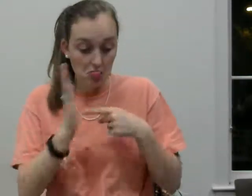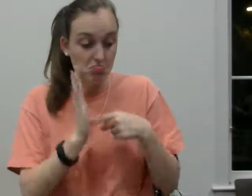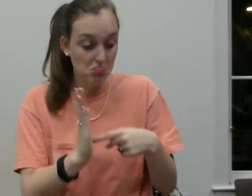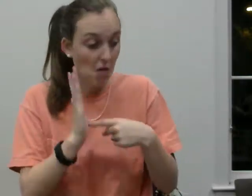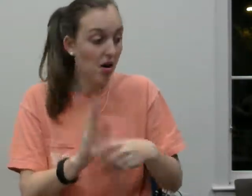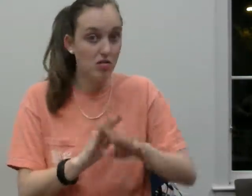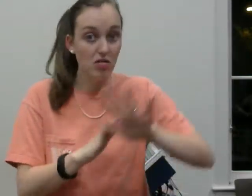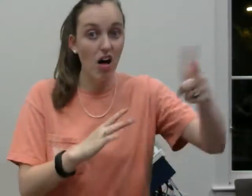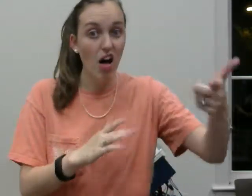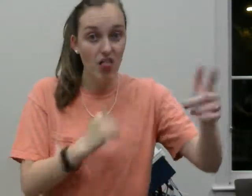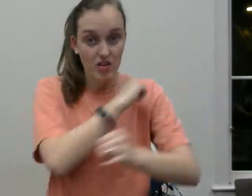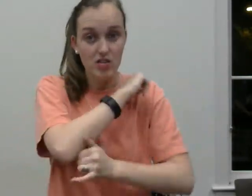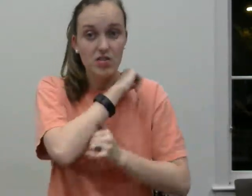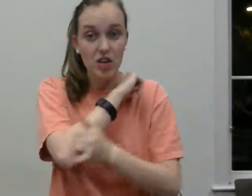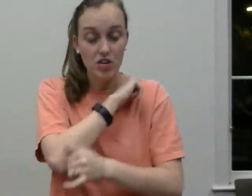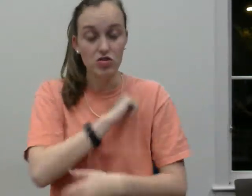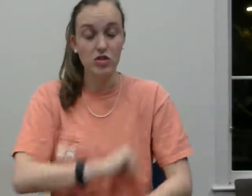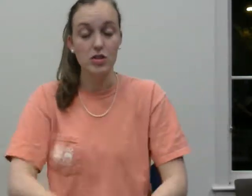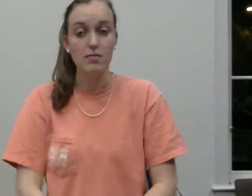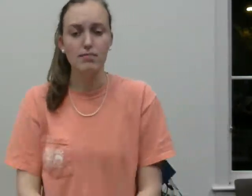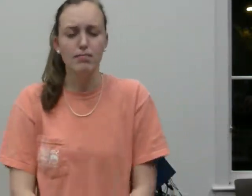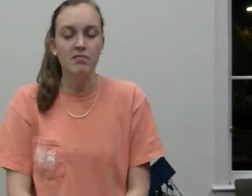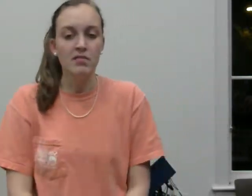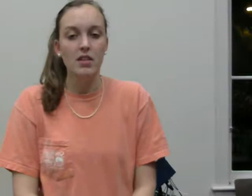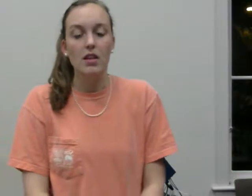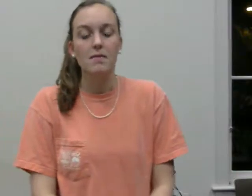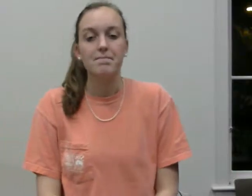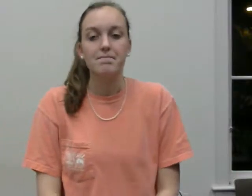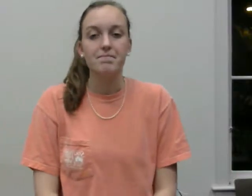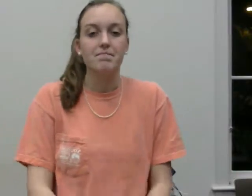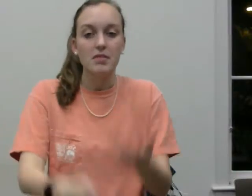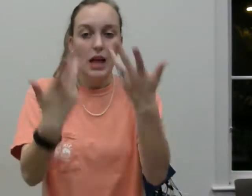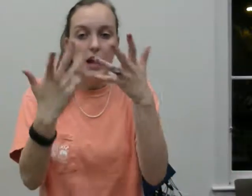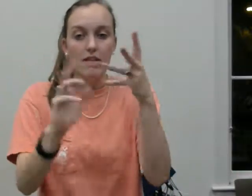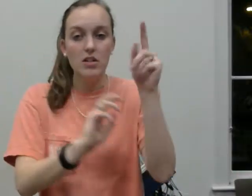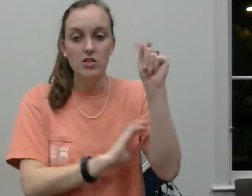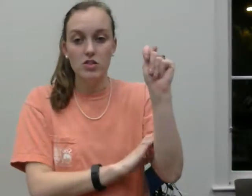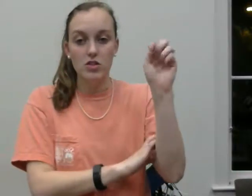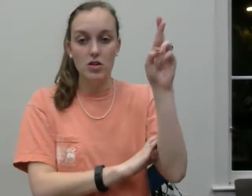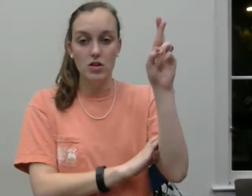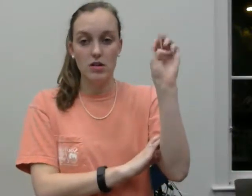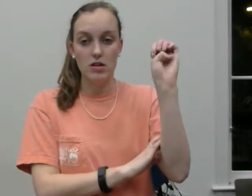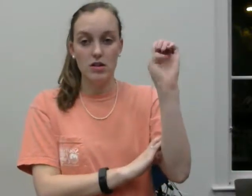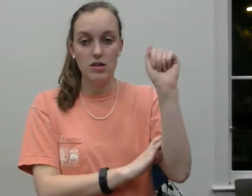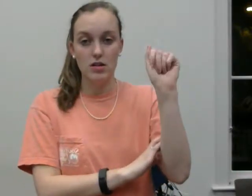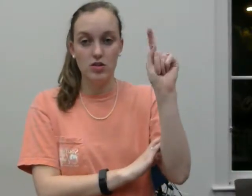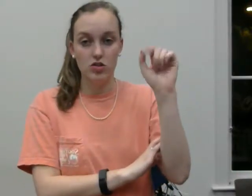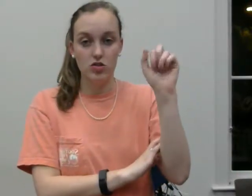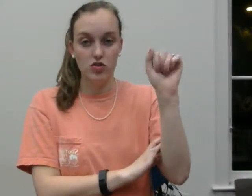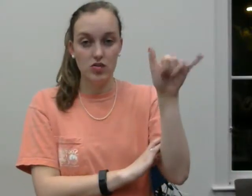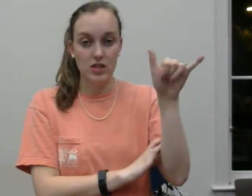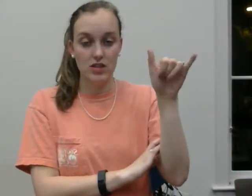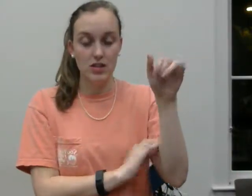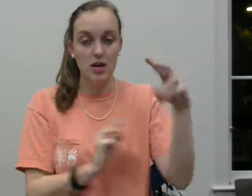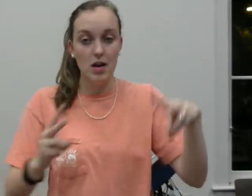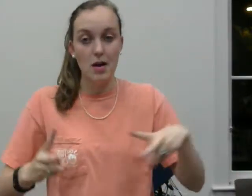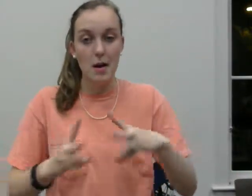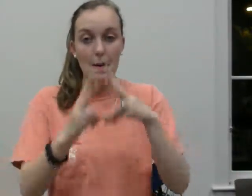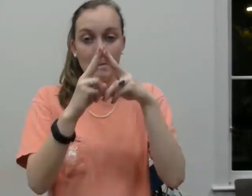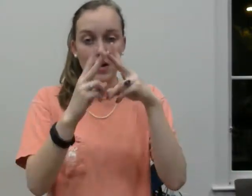all right, the Americans got after the war? Treaty of Paris, 1783, signed, of course, in Paris in 1783. It